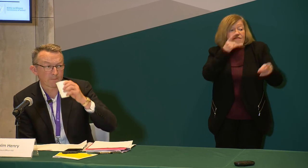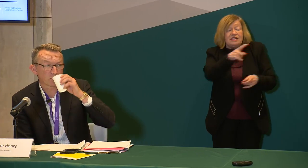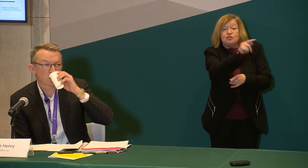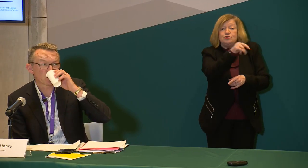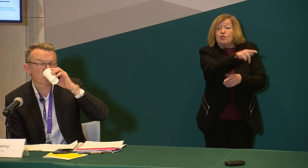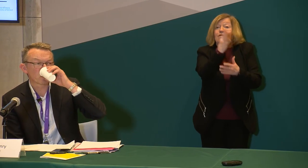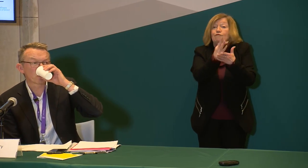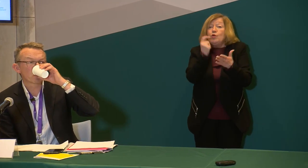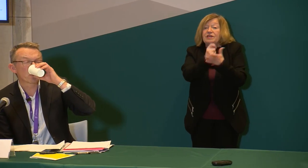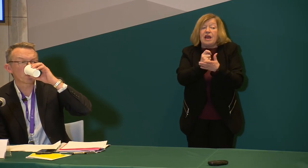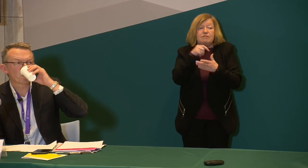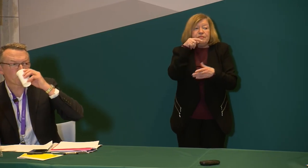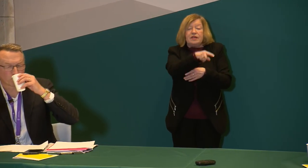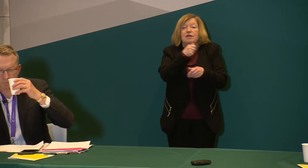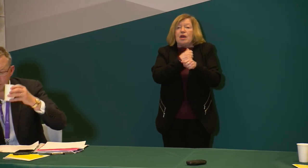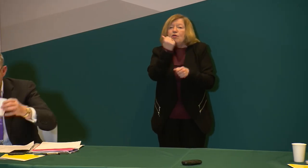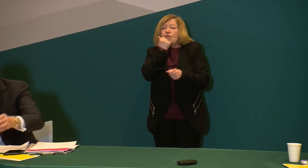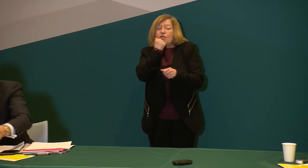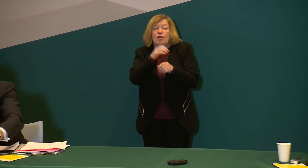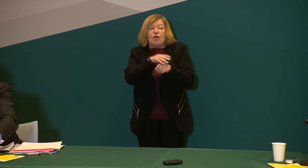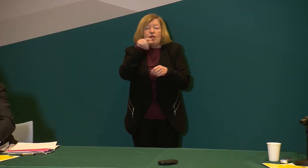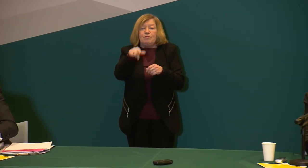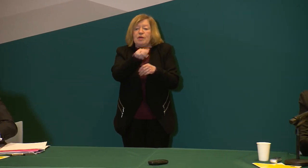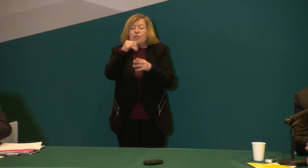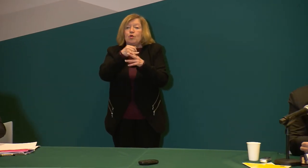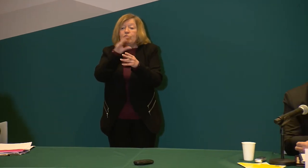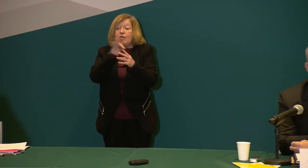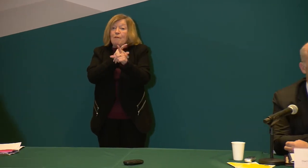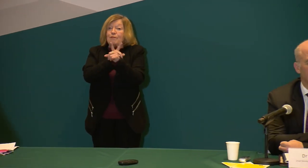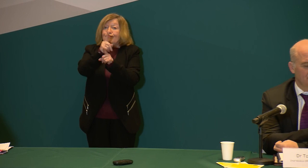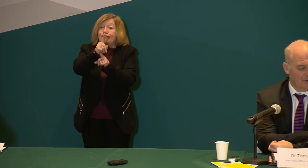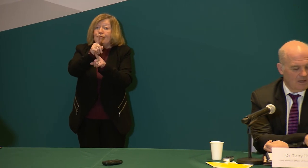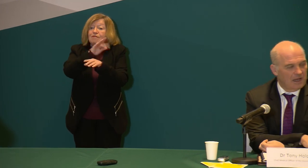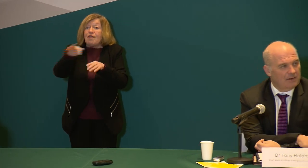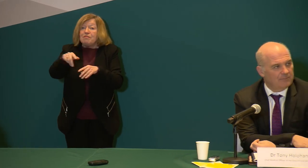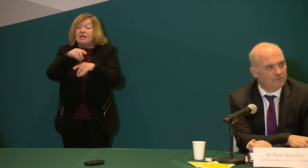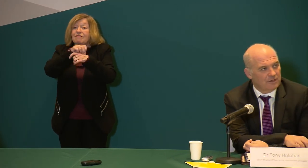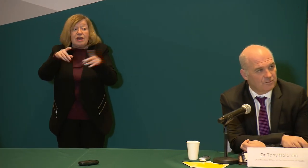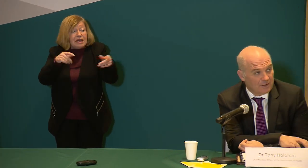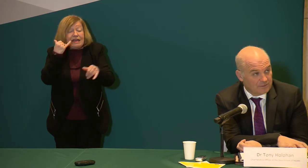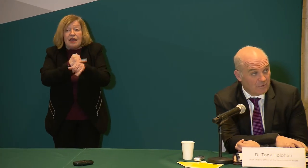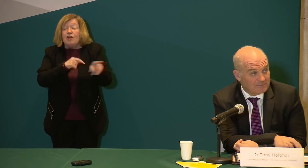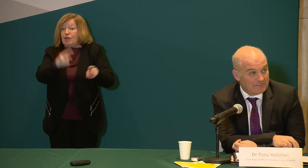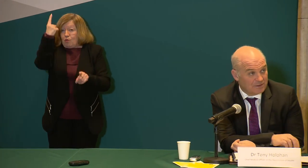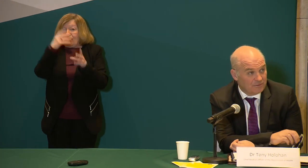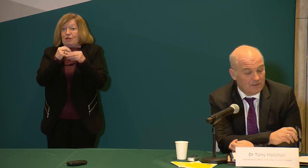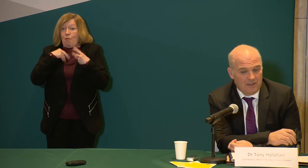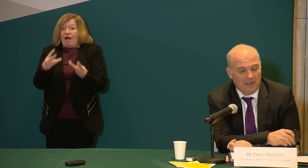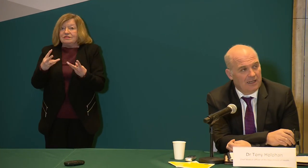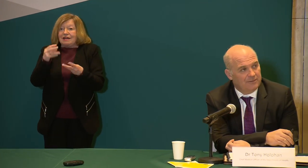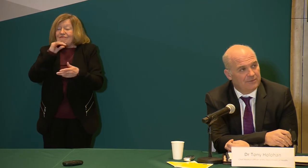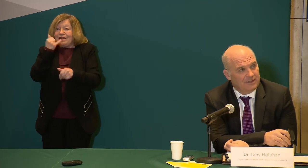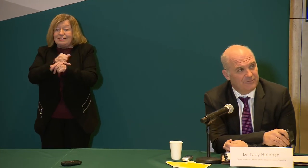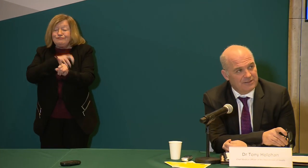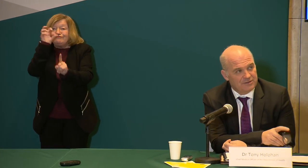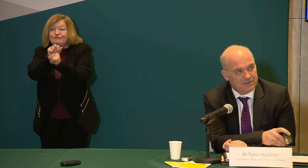times. It's regarding figures of people who have recovered from the virus. Are they available yet? So that's one of the things we want to be able to do.